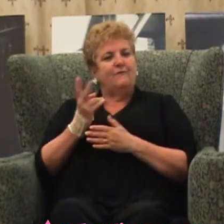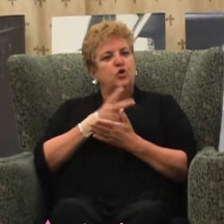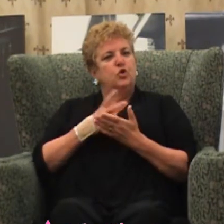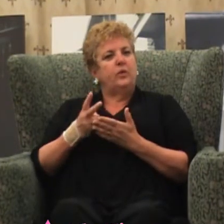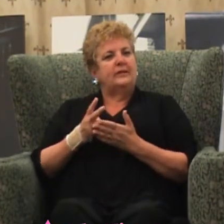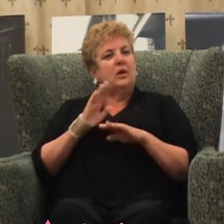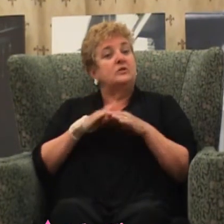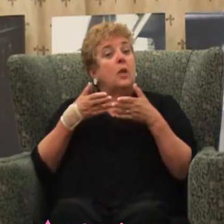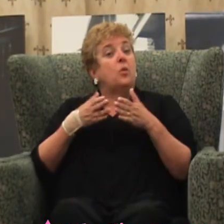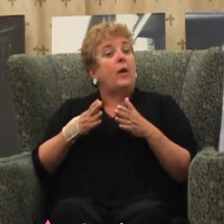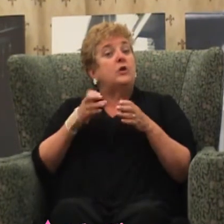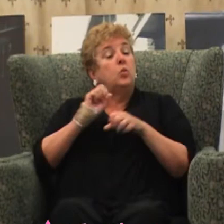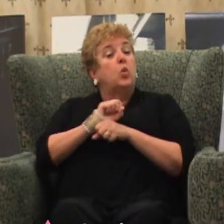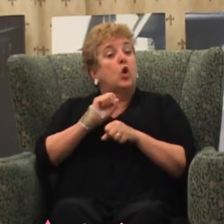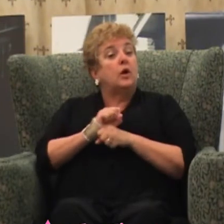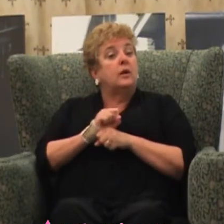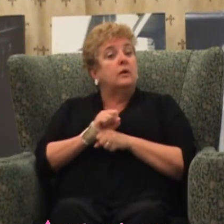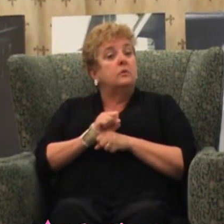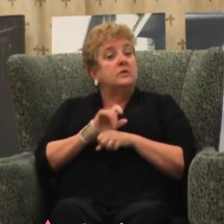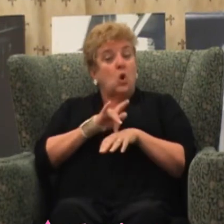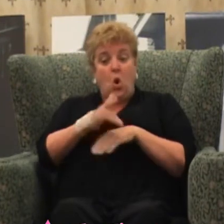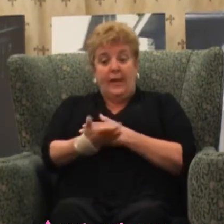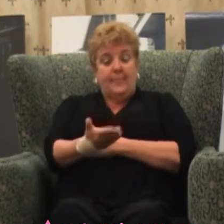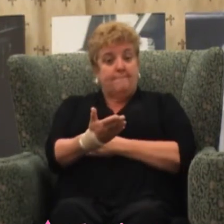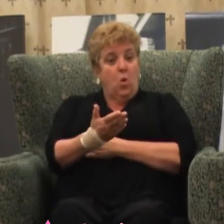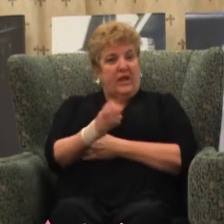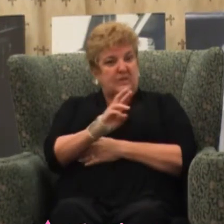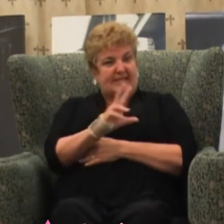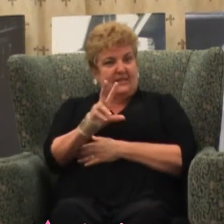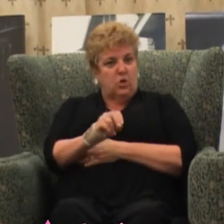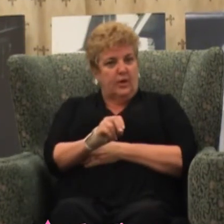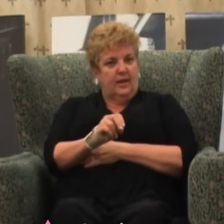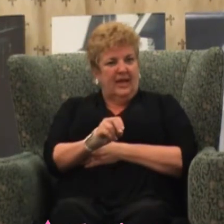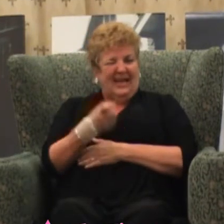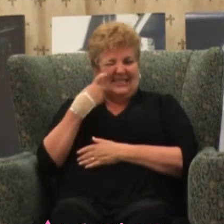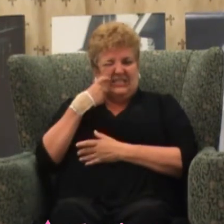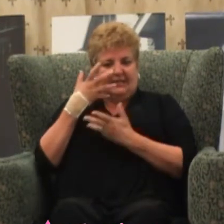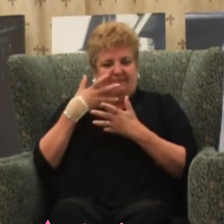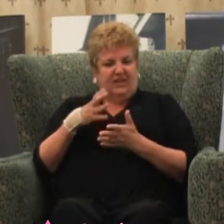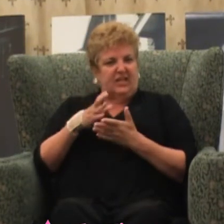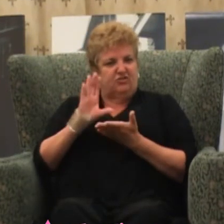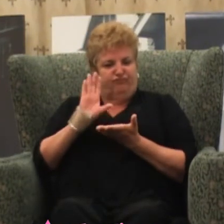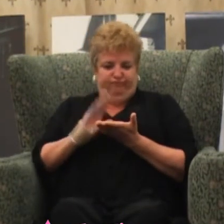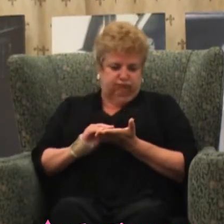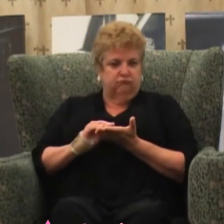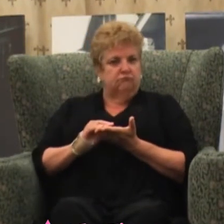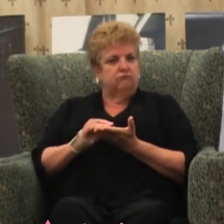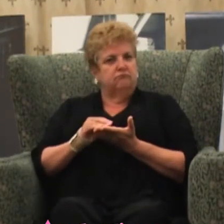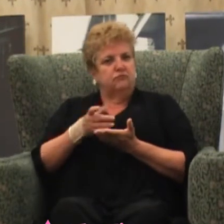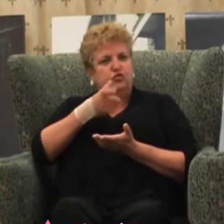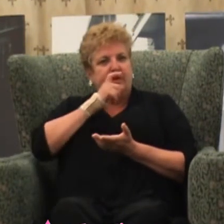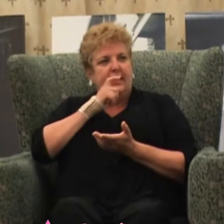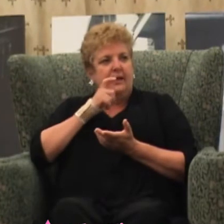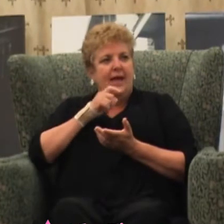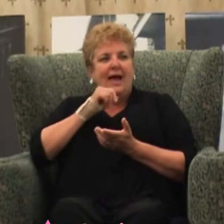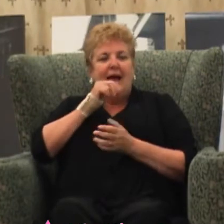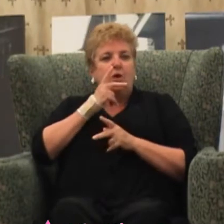morning, early in the morning, 6:30, and I just killed a half pint of Bushmills, and I don't keep empty bottles in the car. They're illegal and useless.